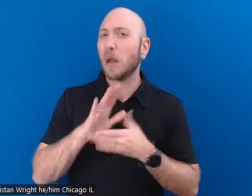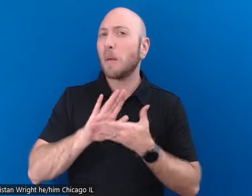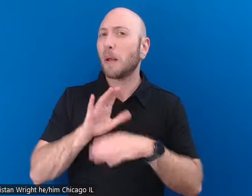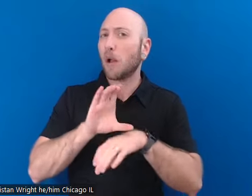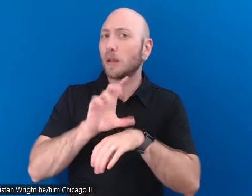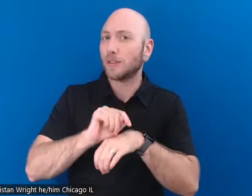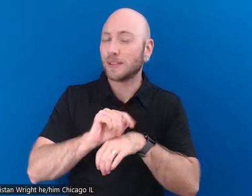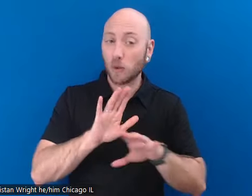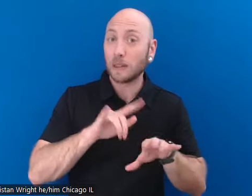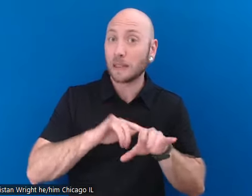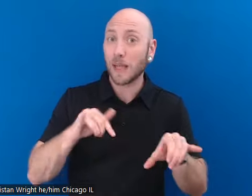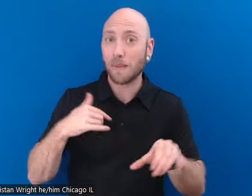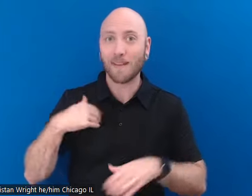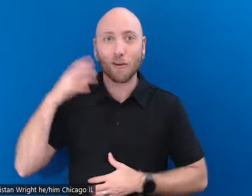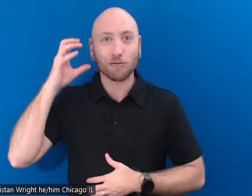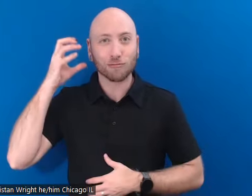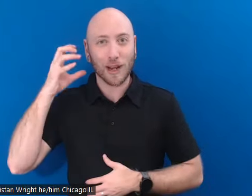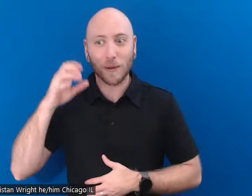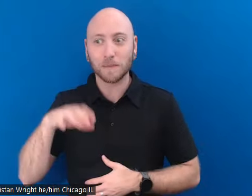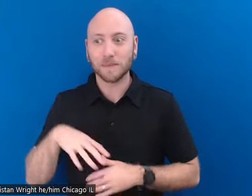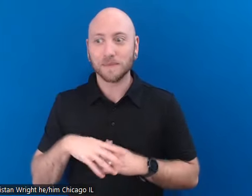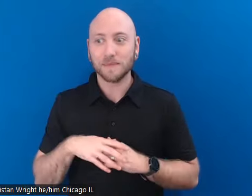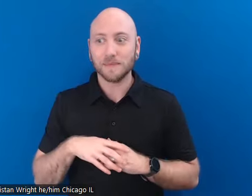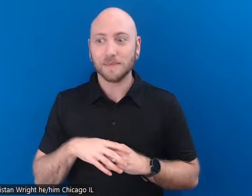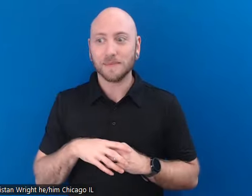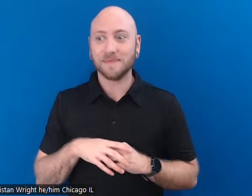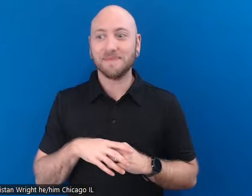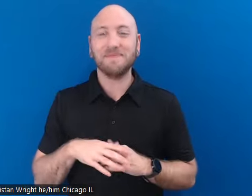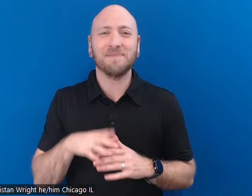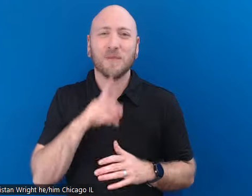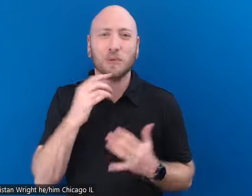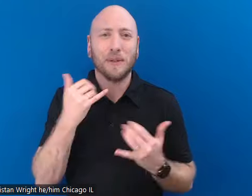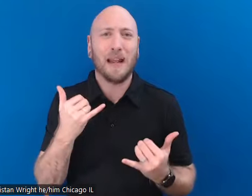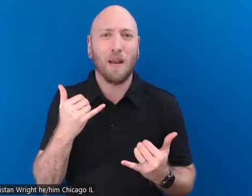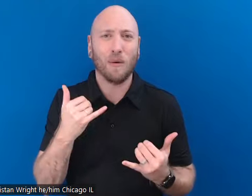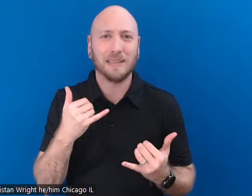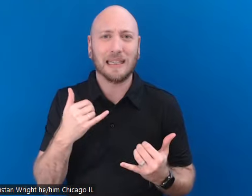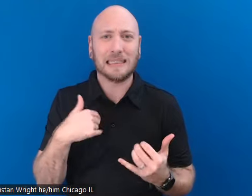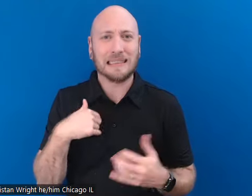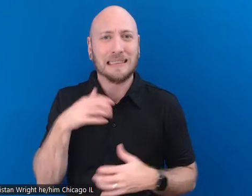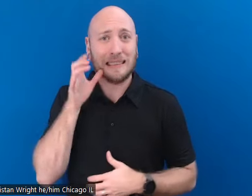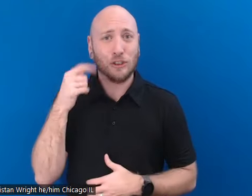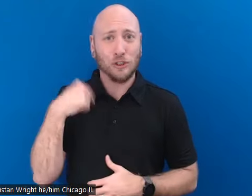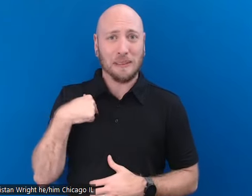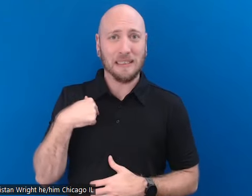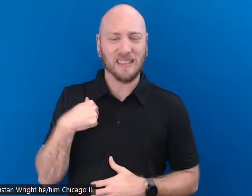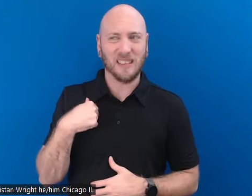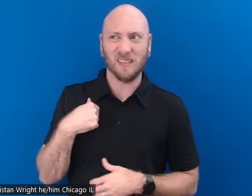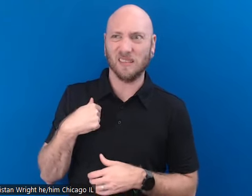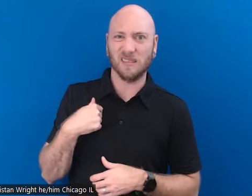radio show, which if you're listening to me now is really hard to imagine. I was not a very good radio